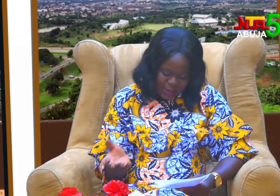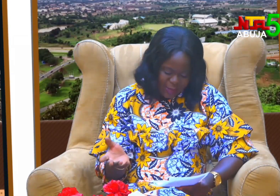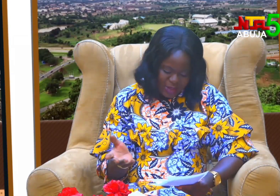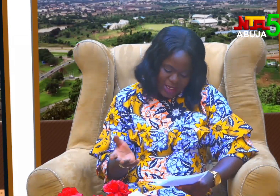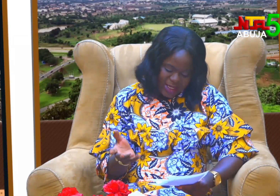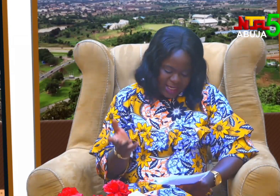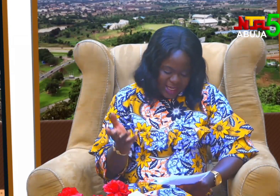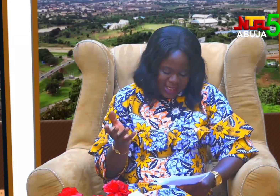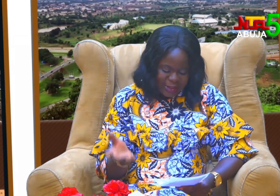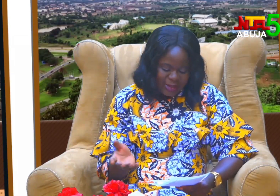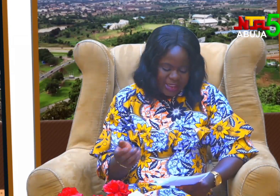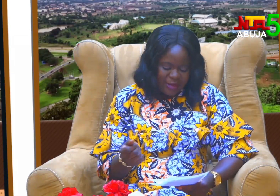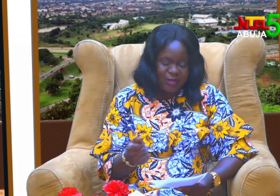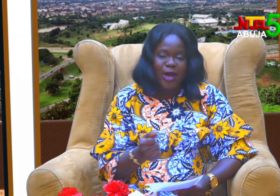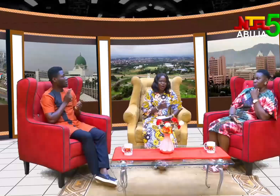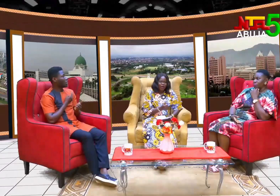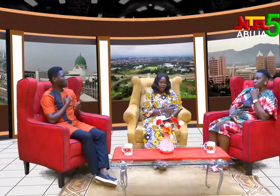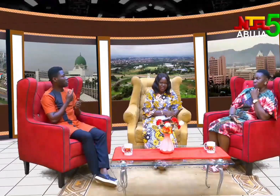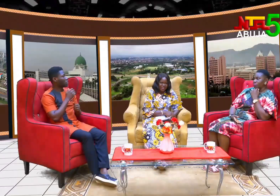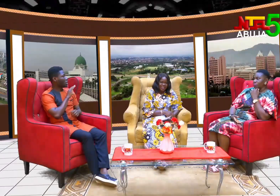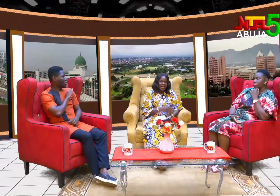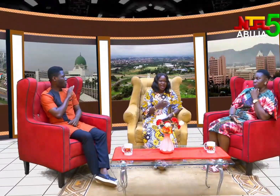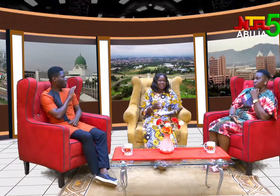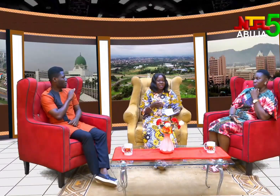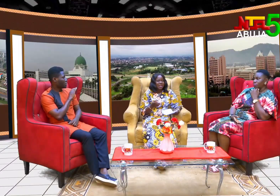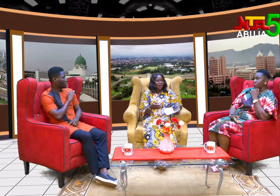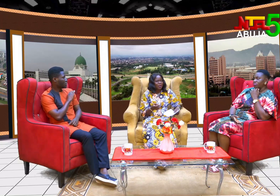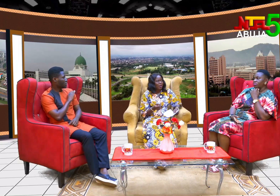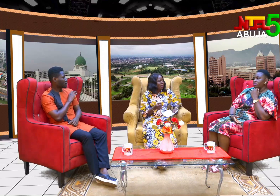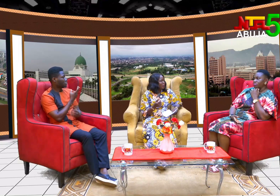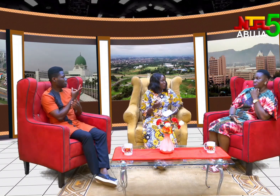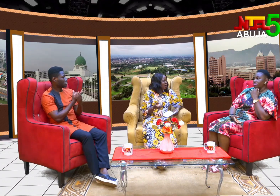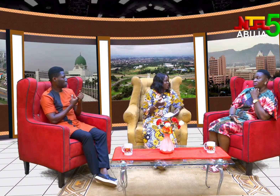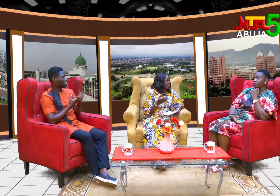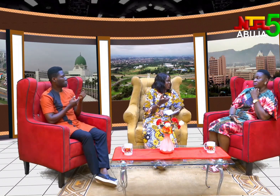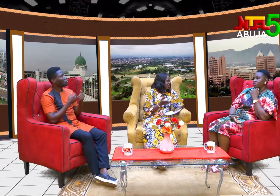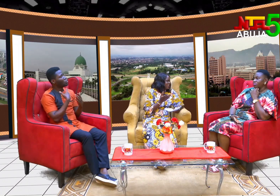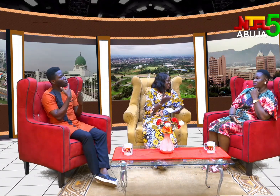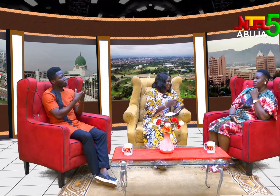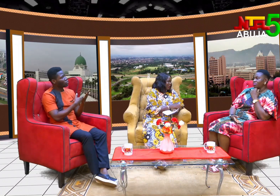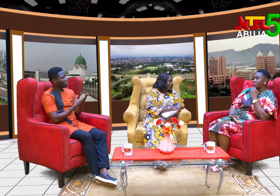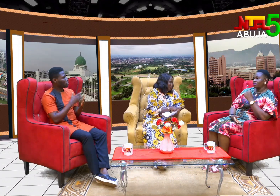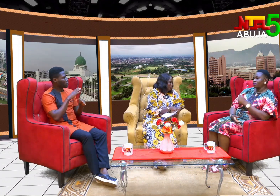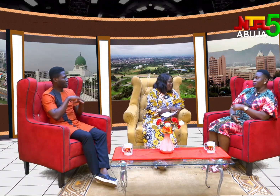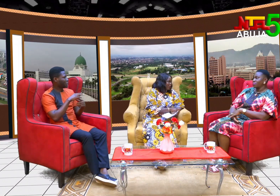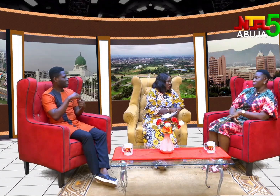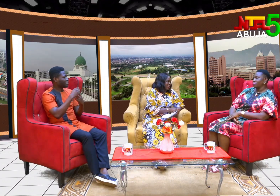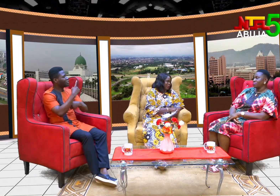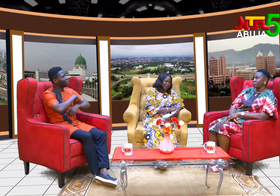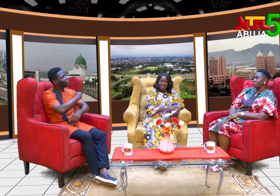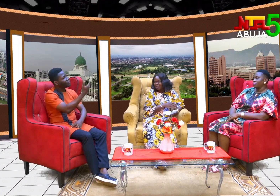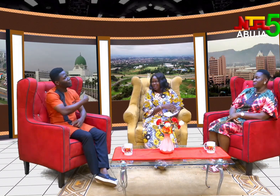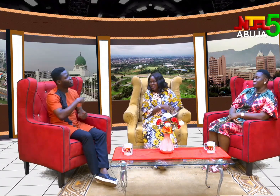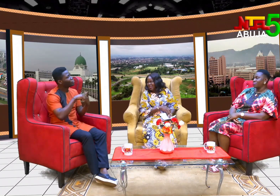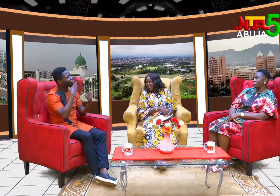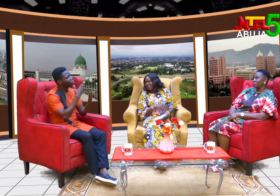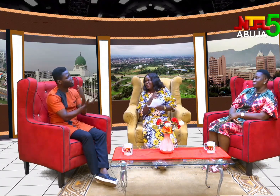with me, Joseph Collins. And together we'll be talking about this day. You're welcome to Good Morning Abuja. You're